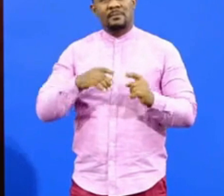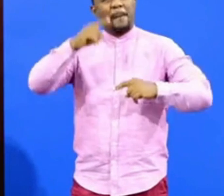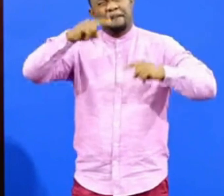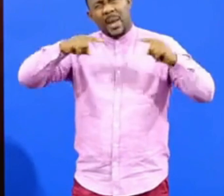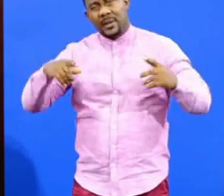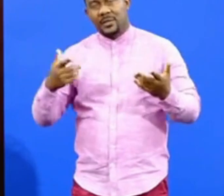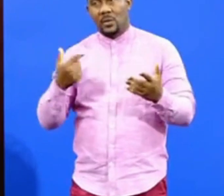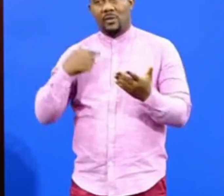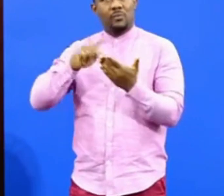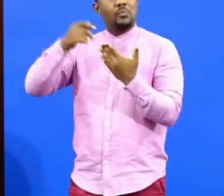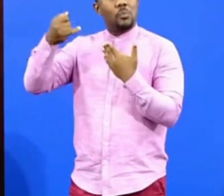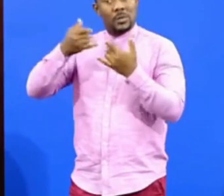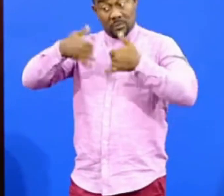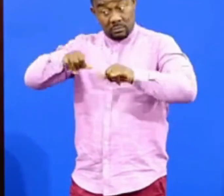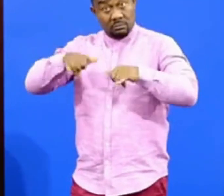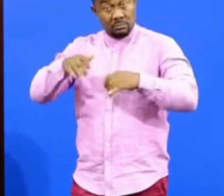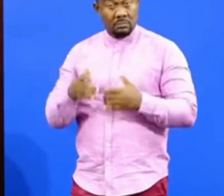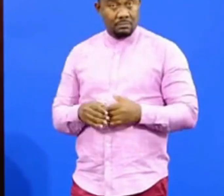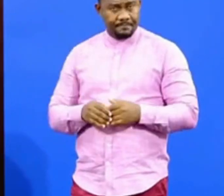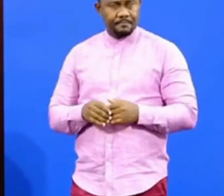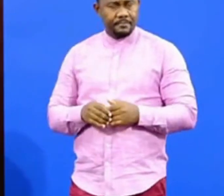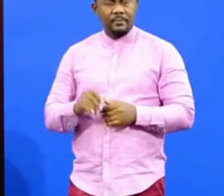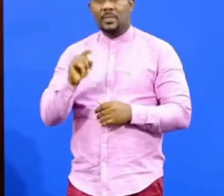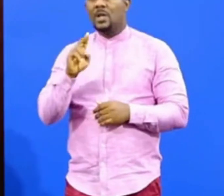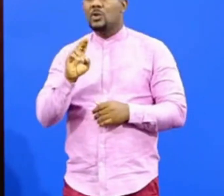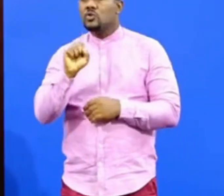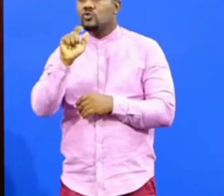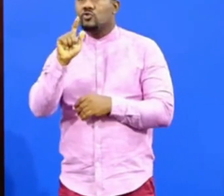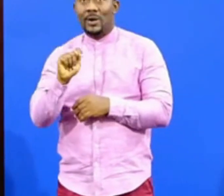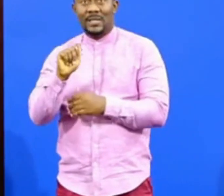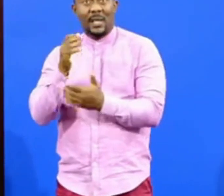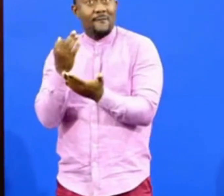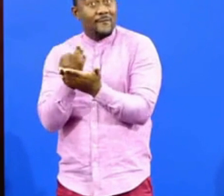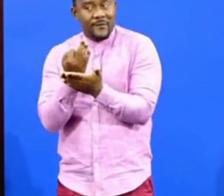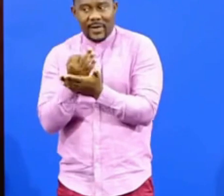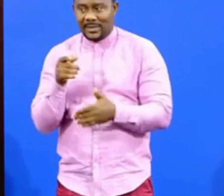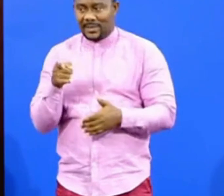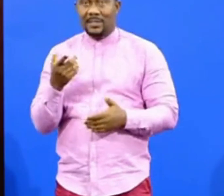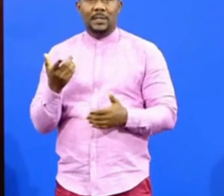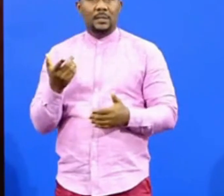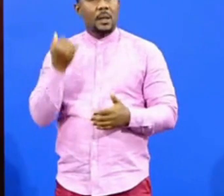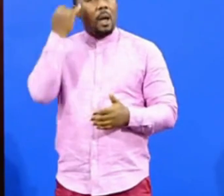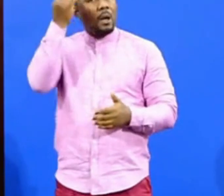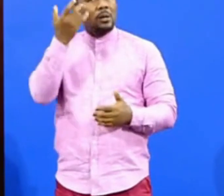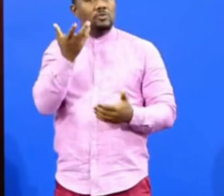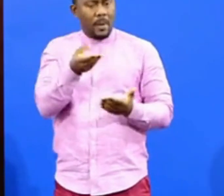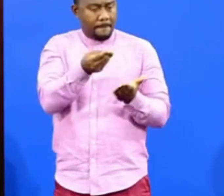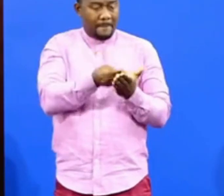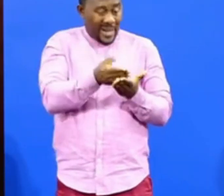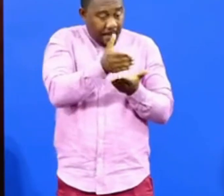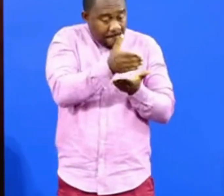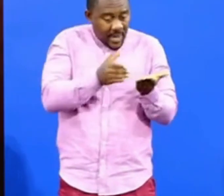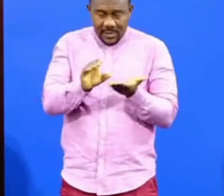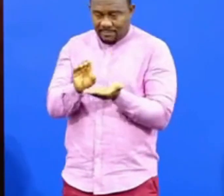We have a project currently ongoing with the Venture Capital Trust Fund, and the idea of this is to put some funds to helping aggregators